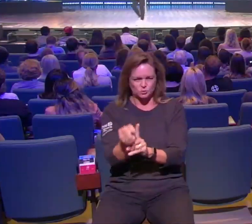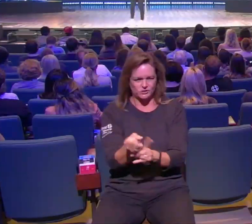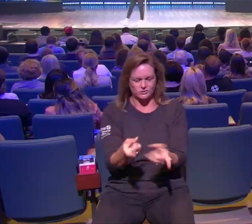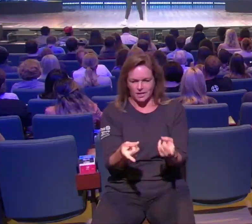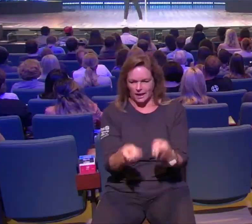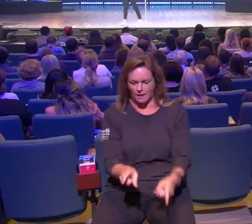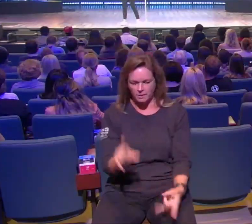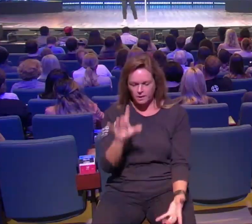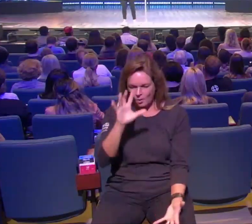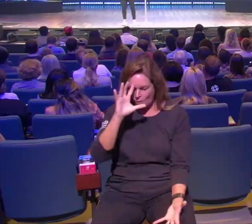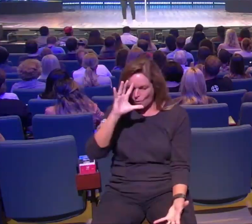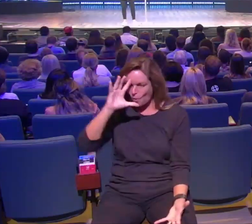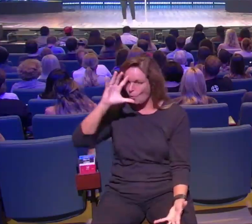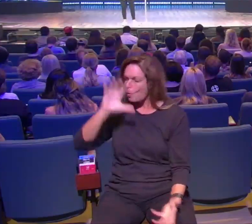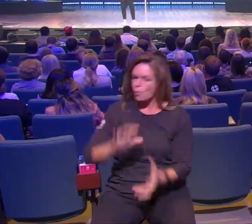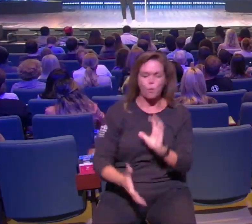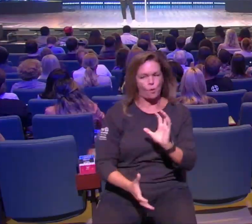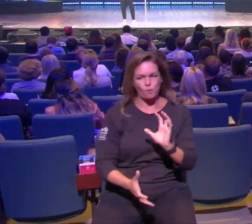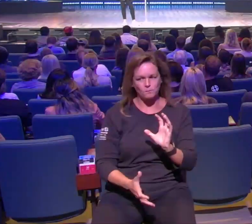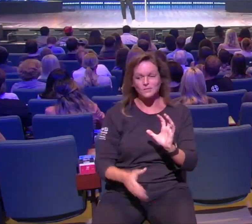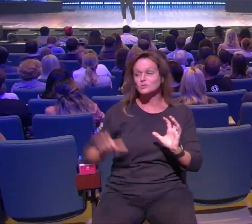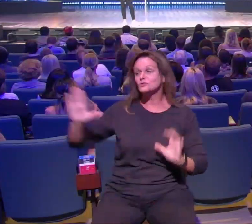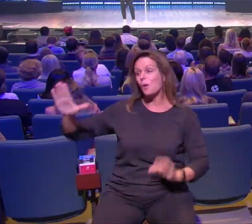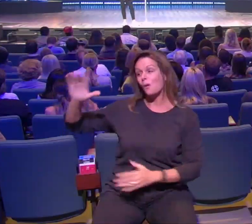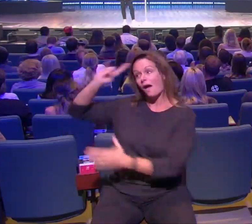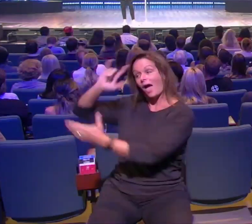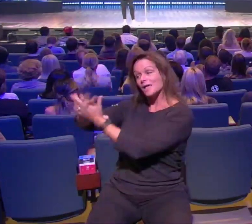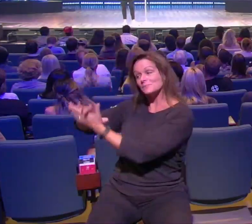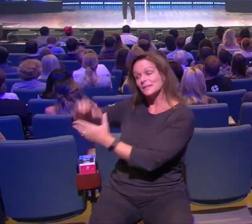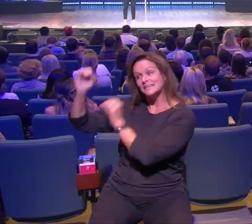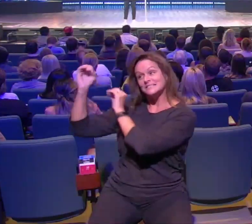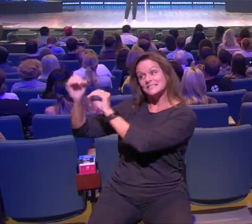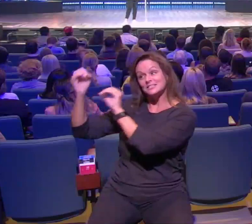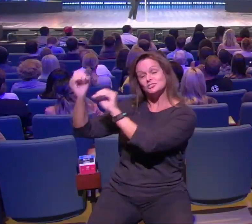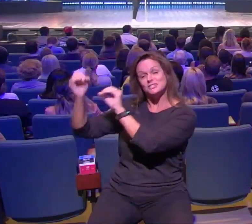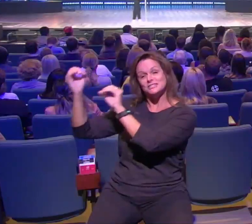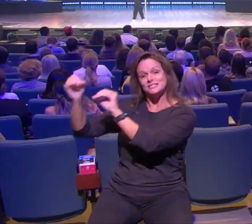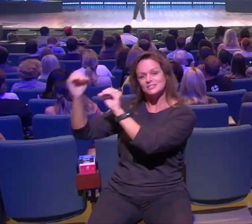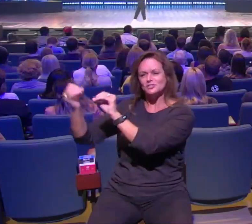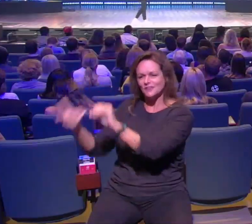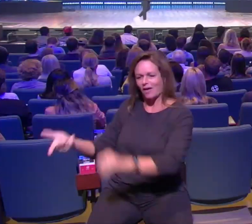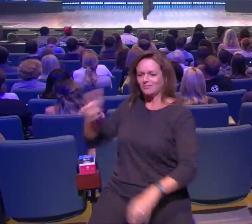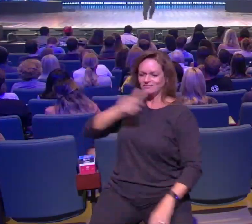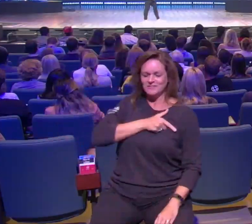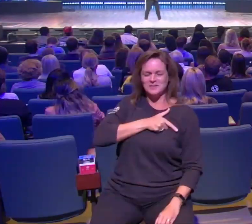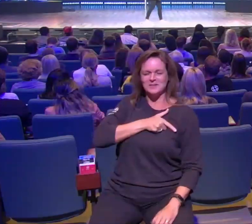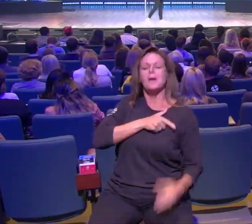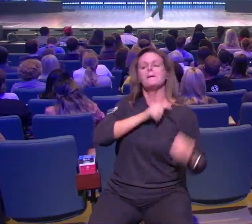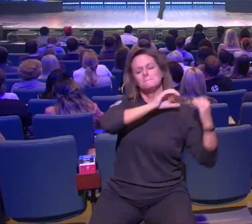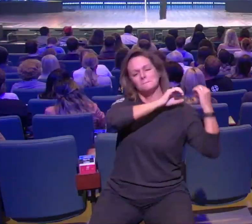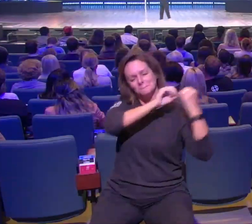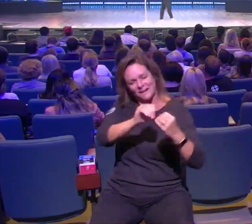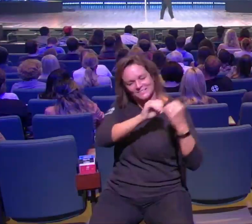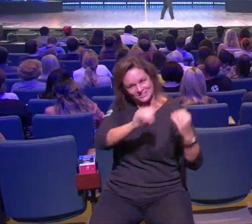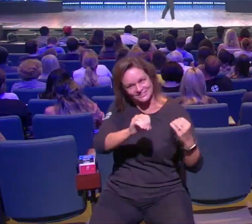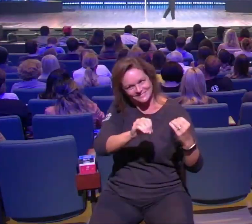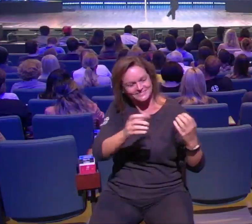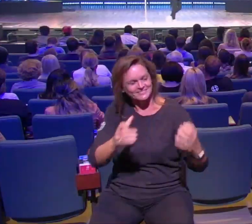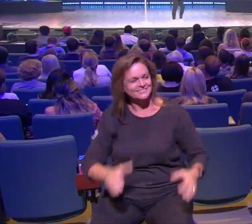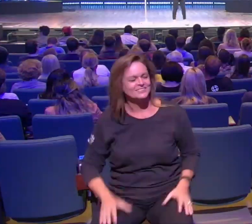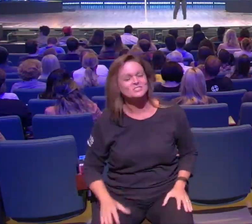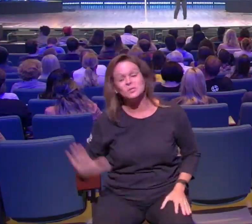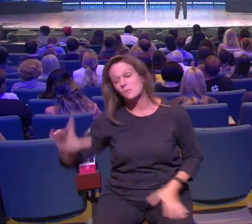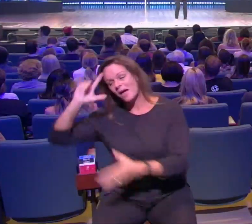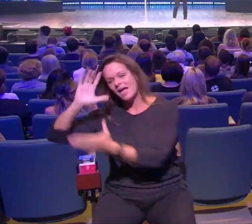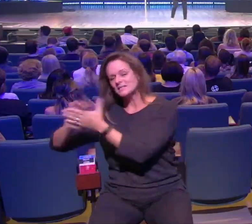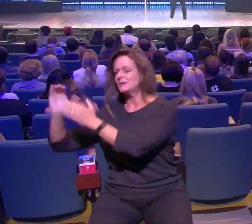and share maybe a little bit of my side of the story. Because he actually has been sharing some pretty special moments. He shared